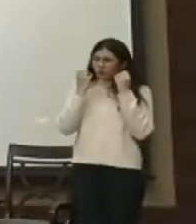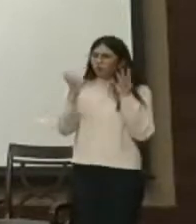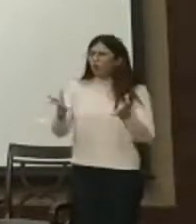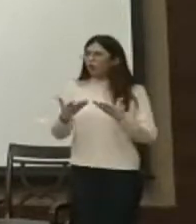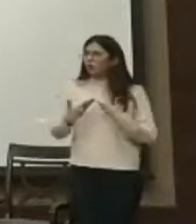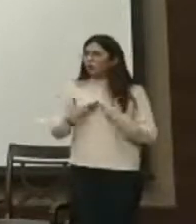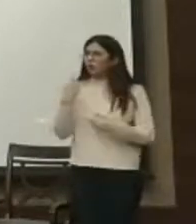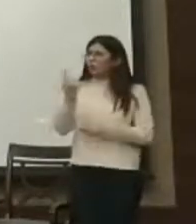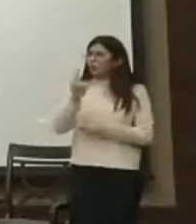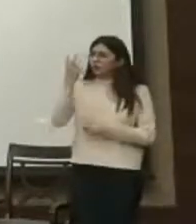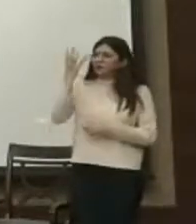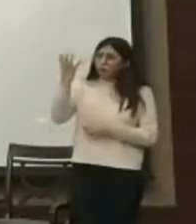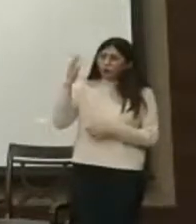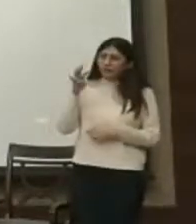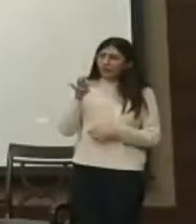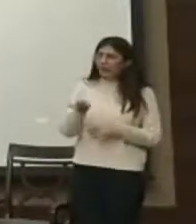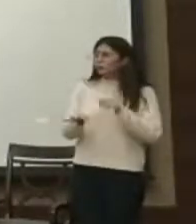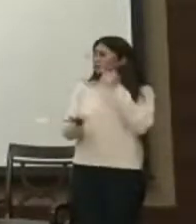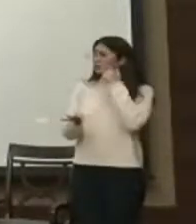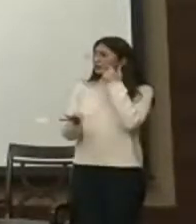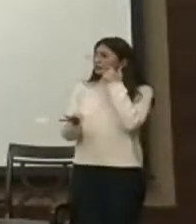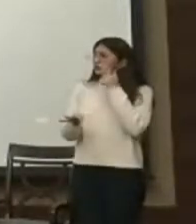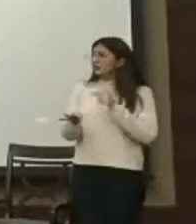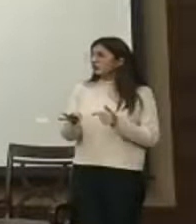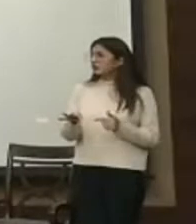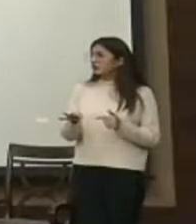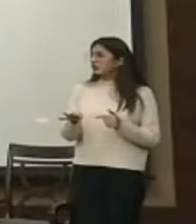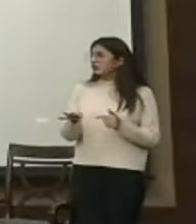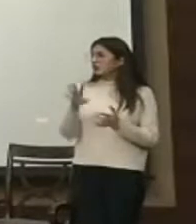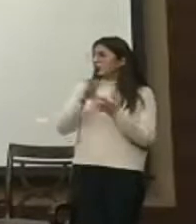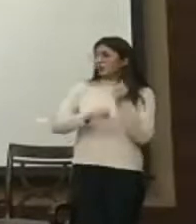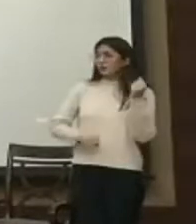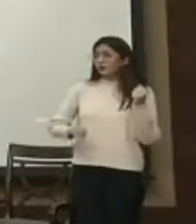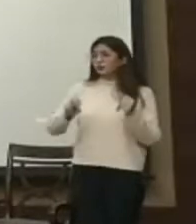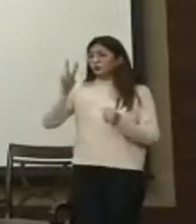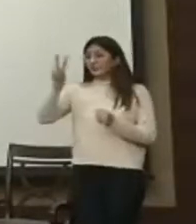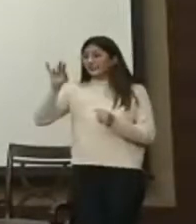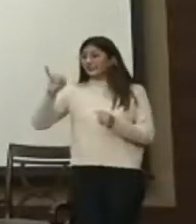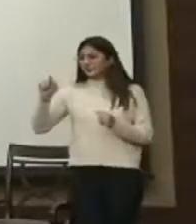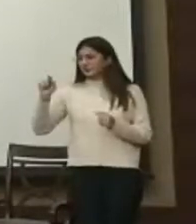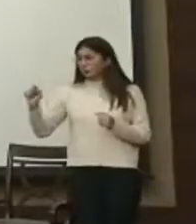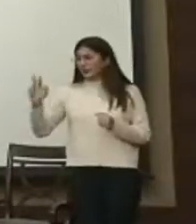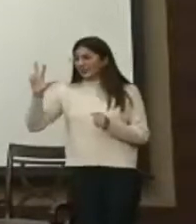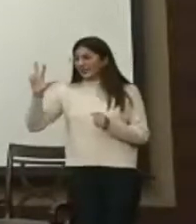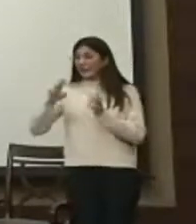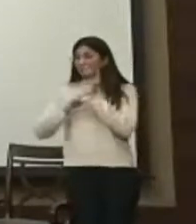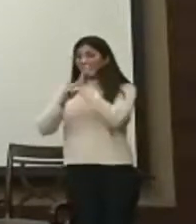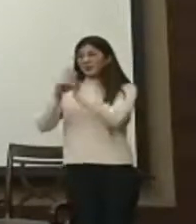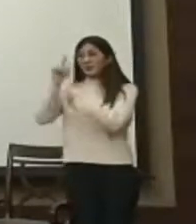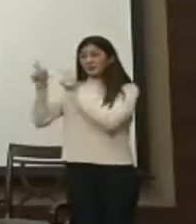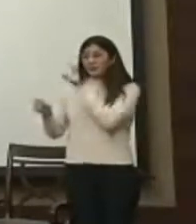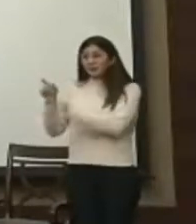only 4,000 of the 26.8 million people have been mapped and who have